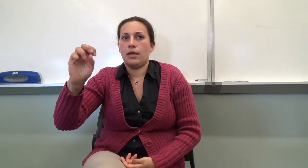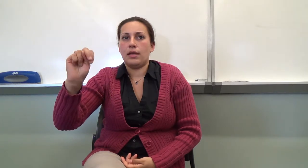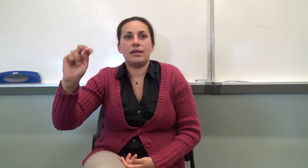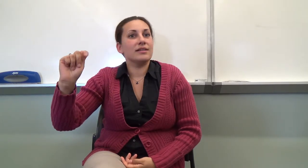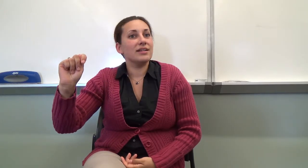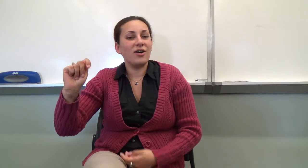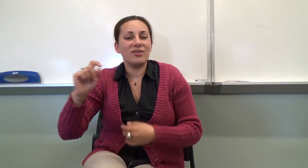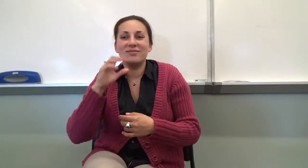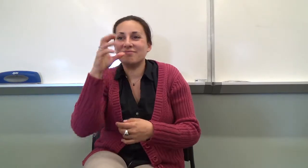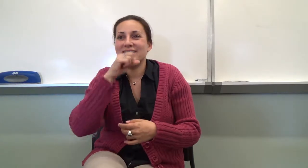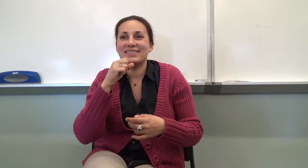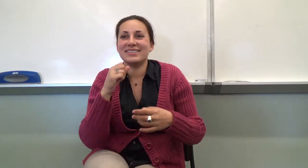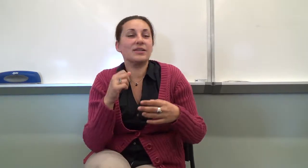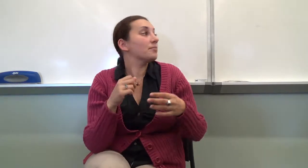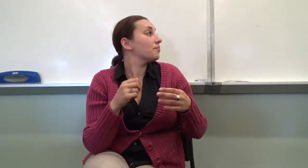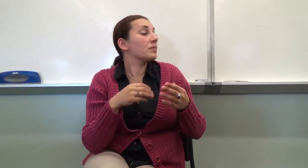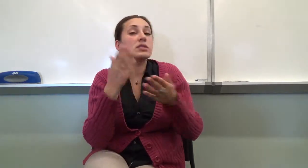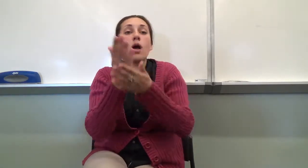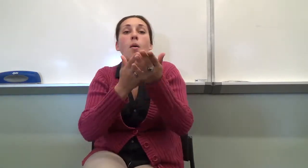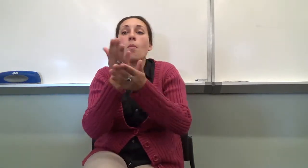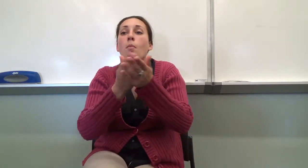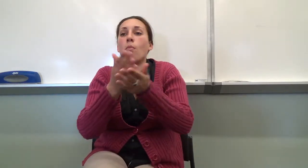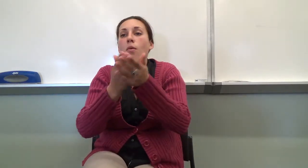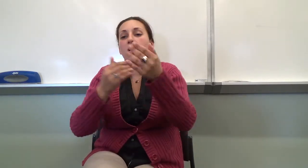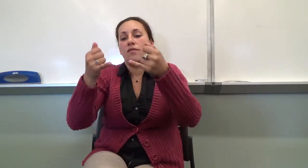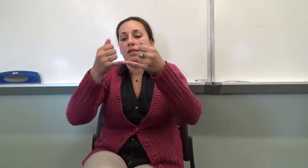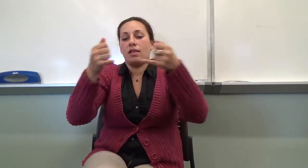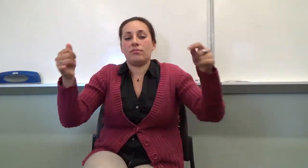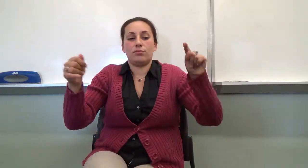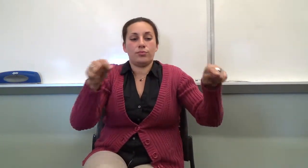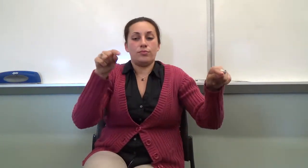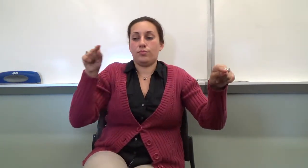Is a portion of a line between 2 points, including the endpoints.